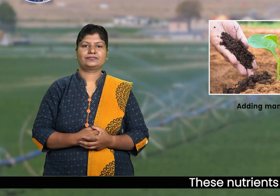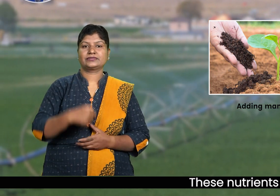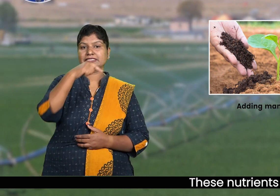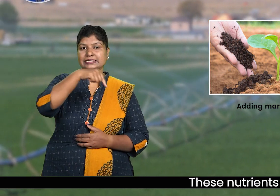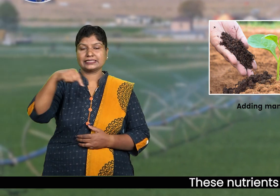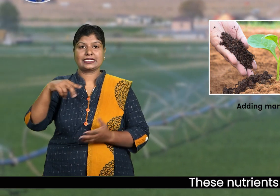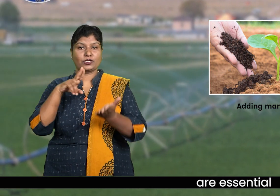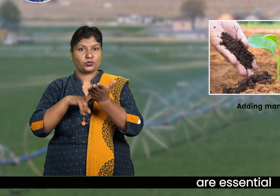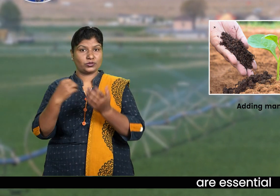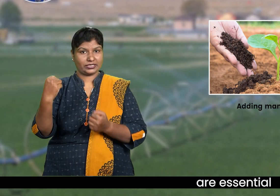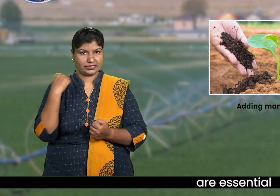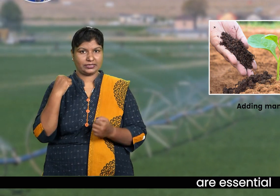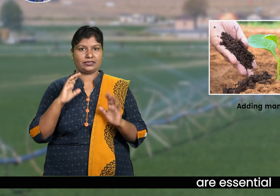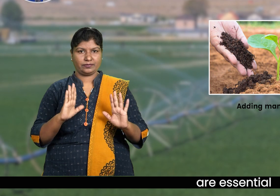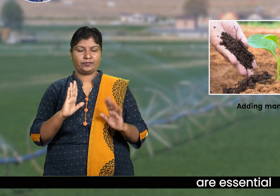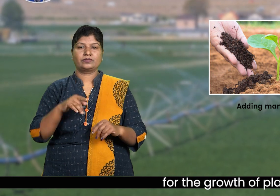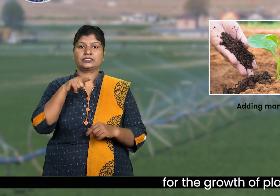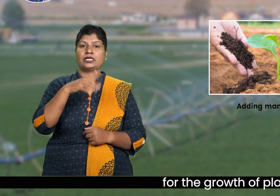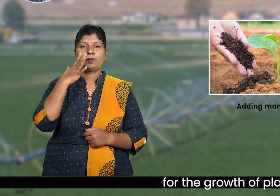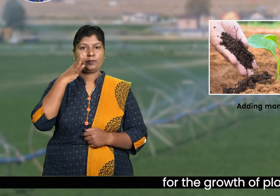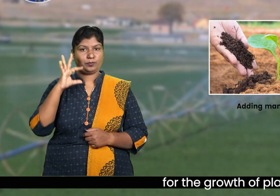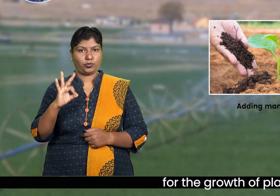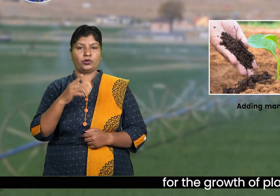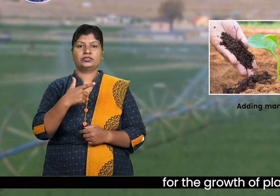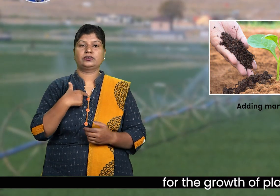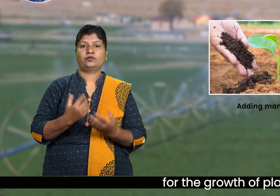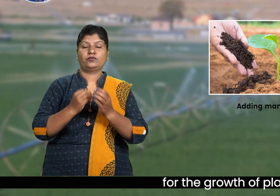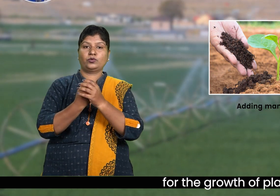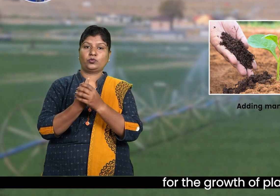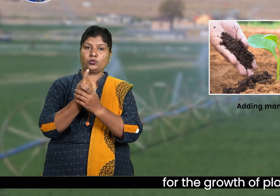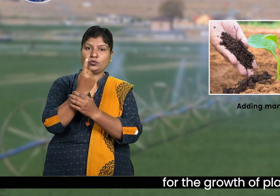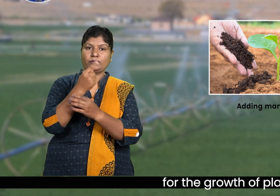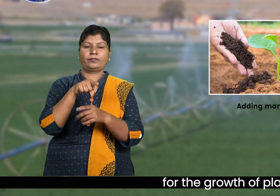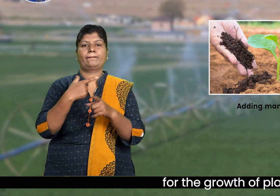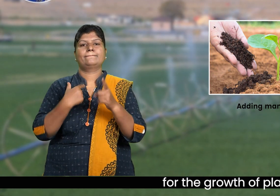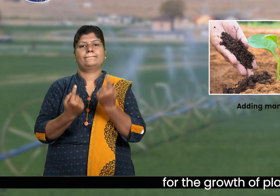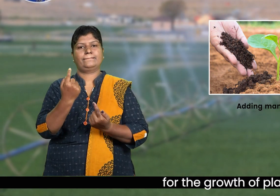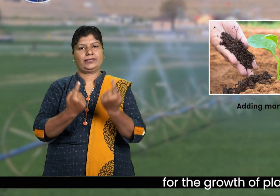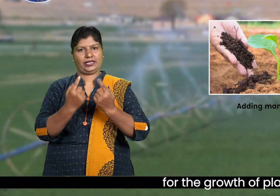These nutrients are essential for the growth of plants.